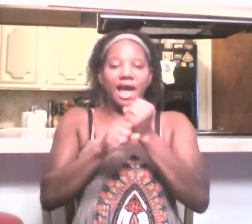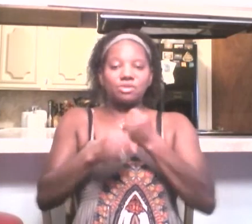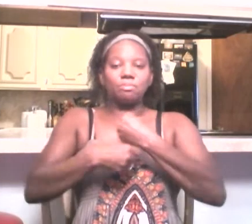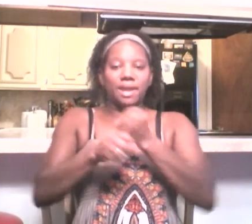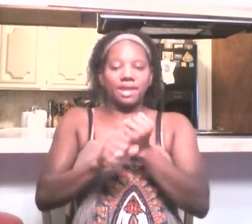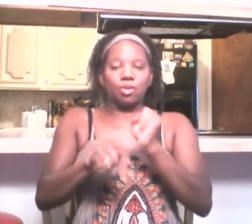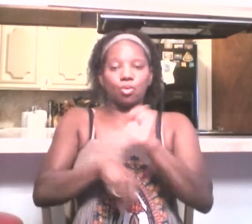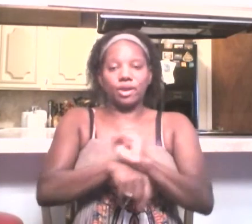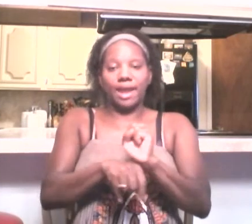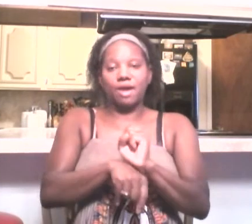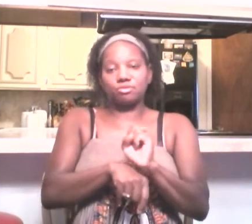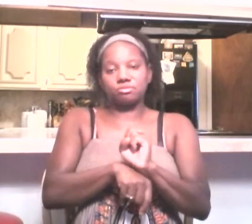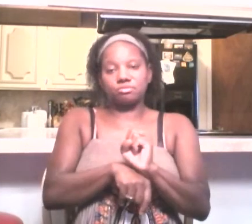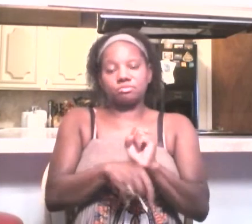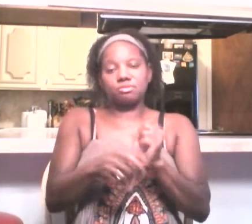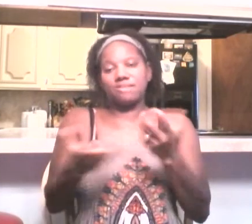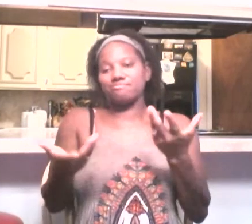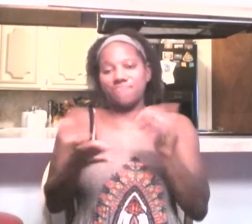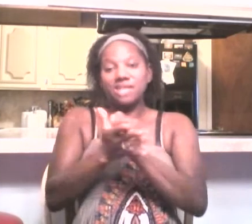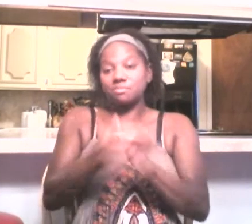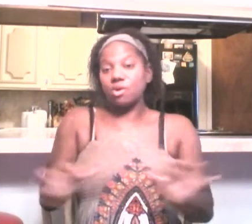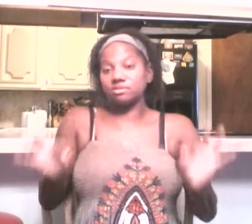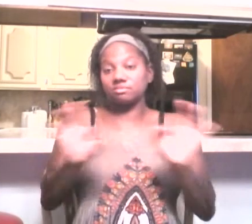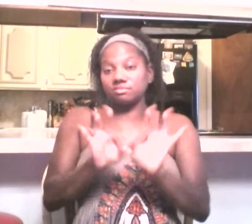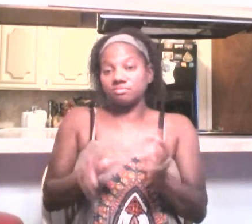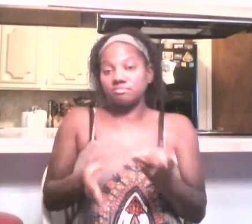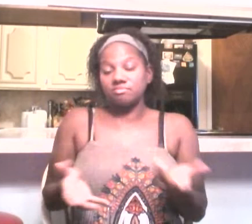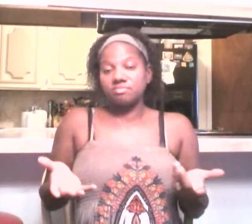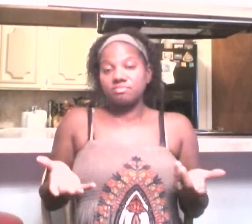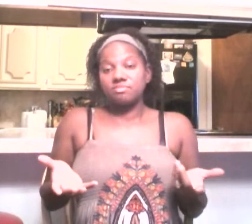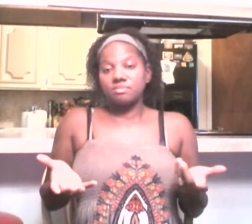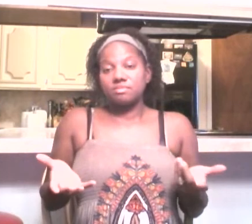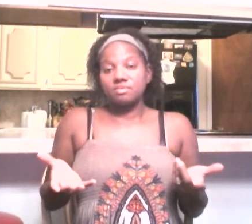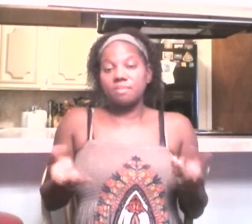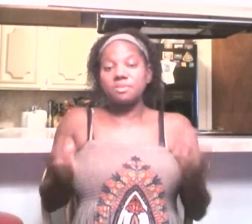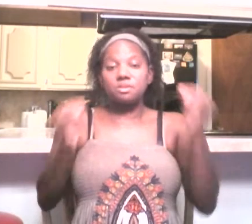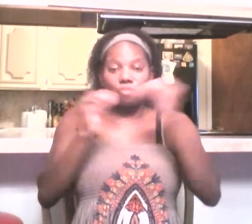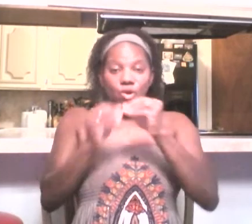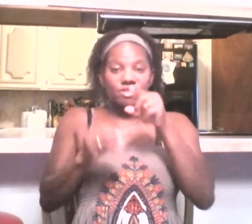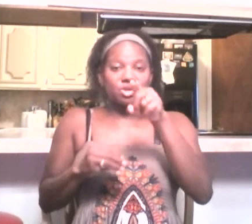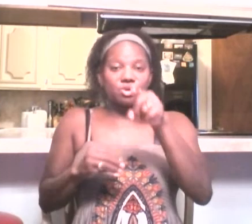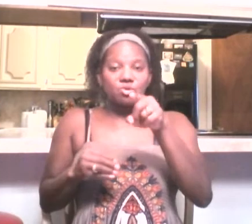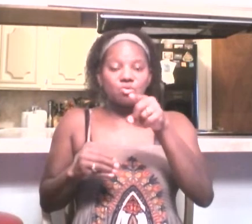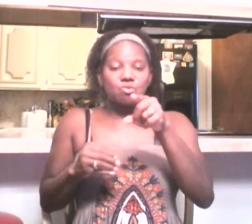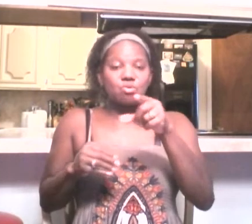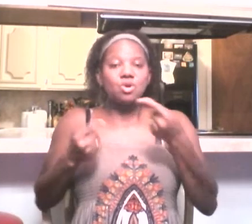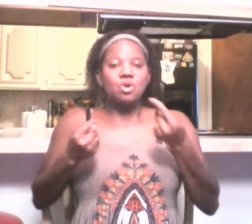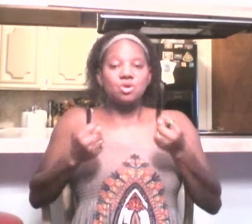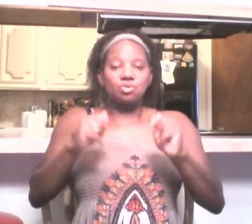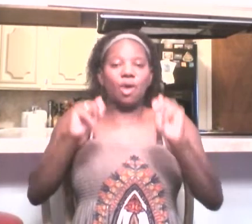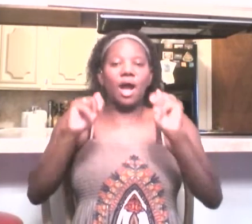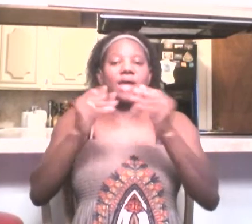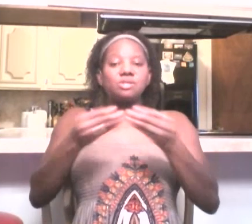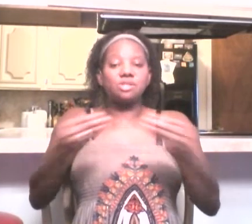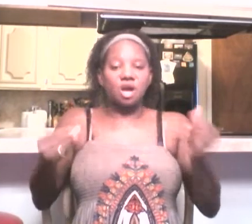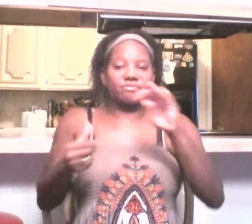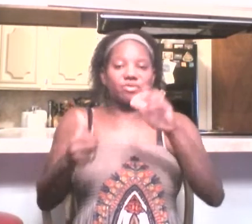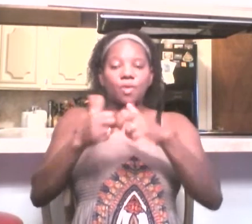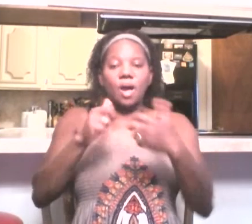we got to make it work out. And that's important. I mean, the more that you try to solve your